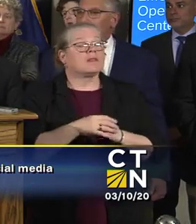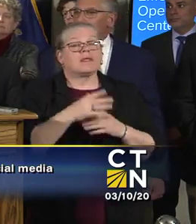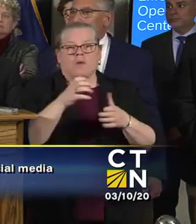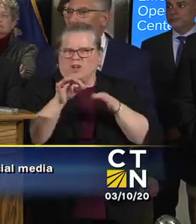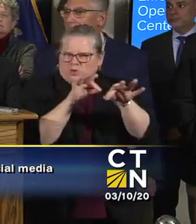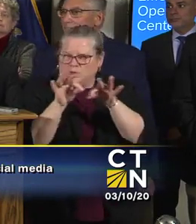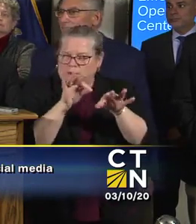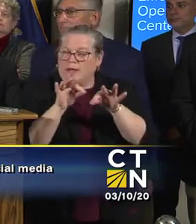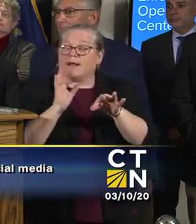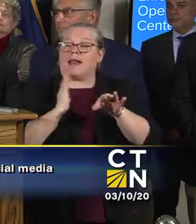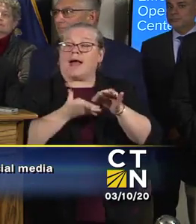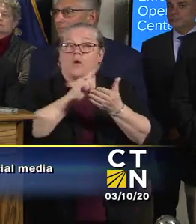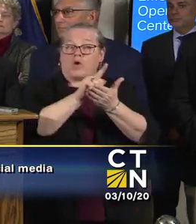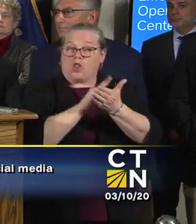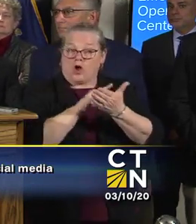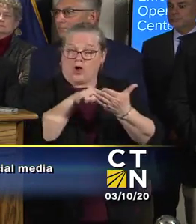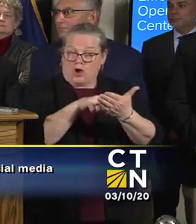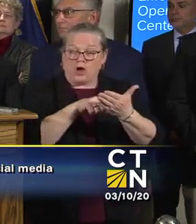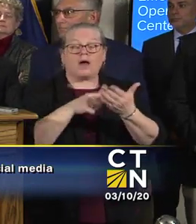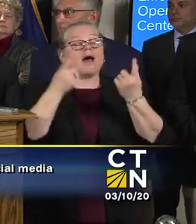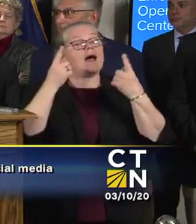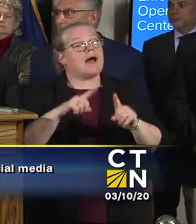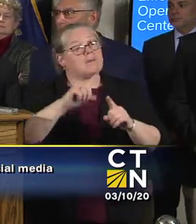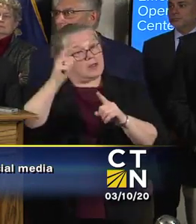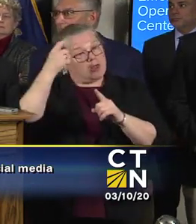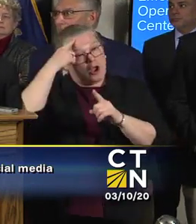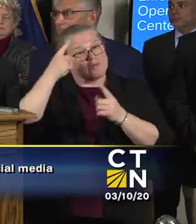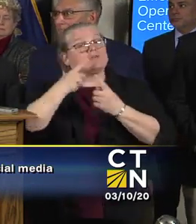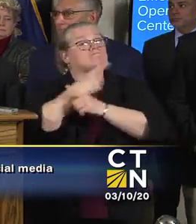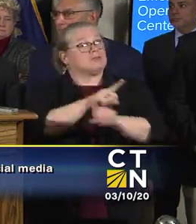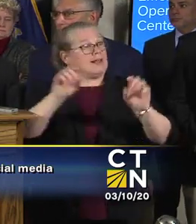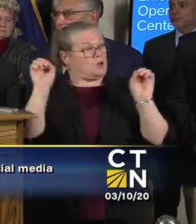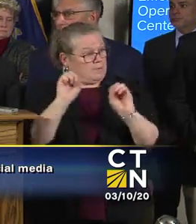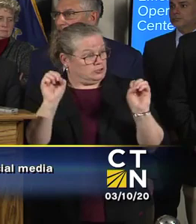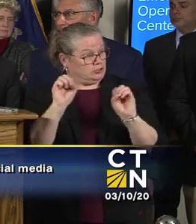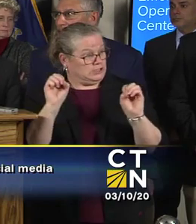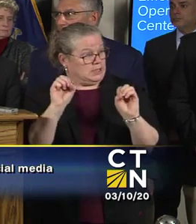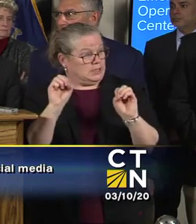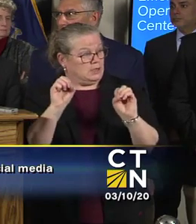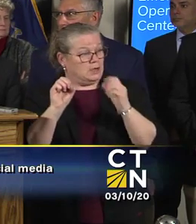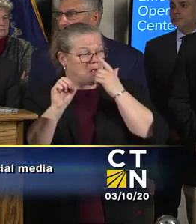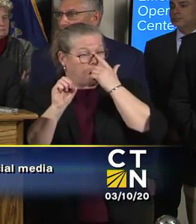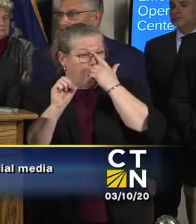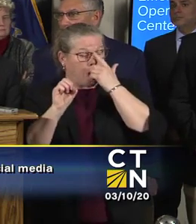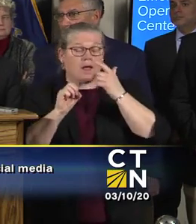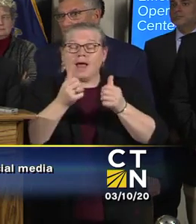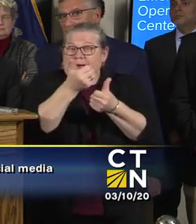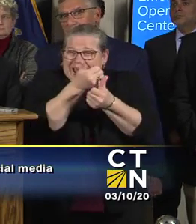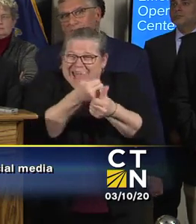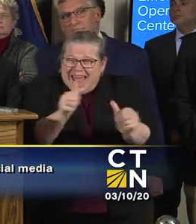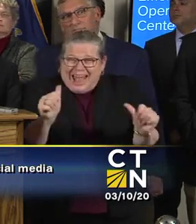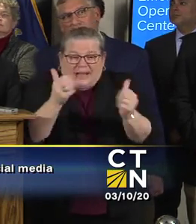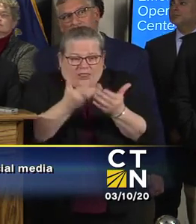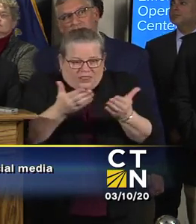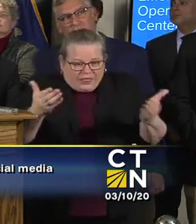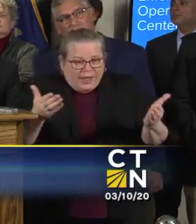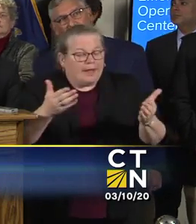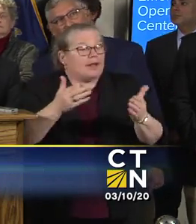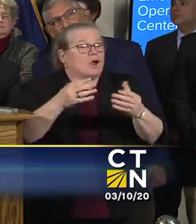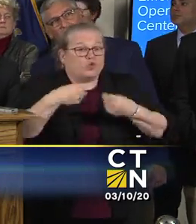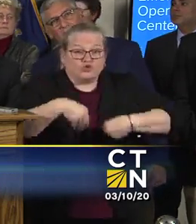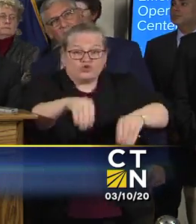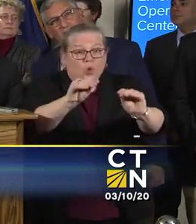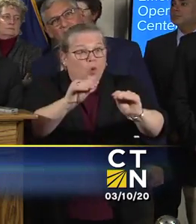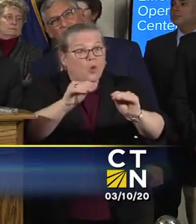under our statutes, after the governor has declared an emergency, it is illegal to raise the price on any good sold